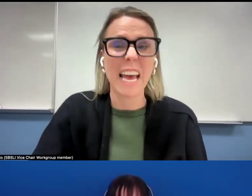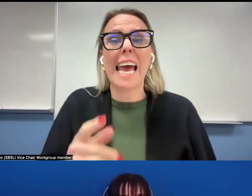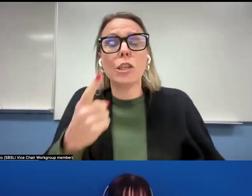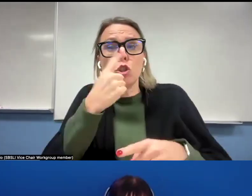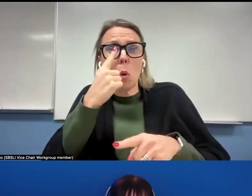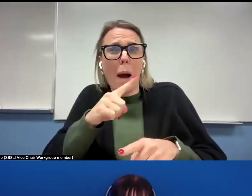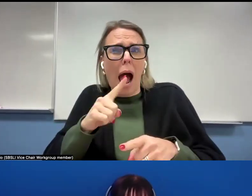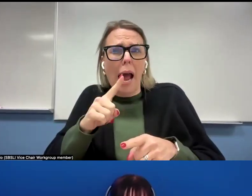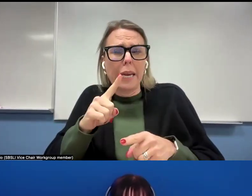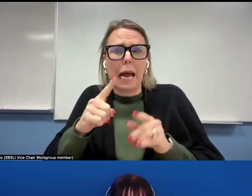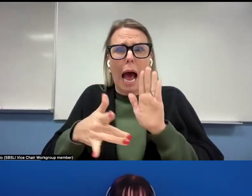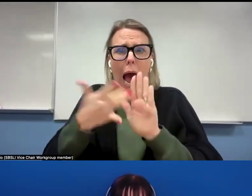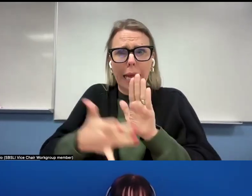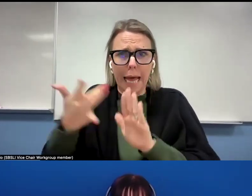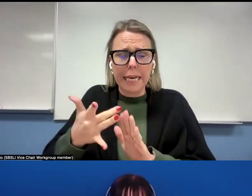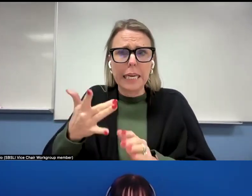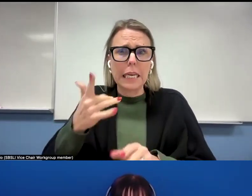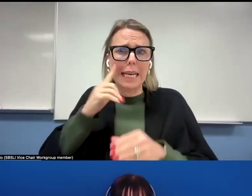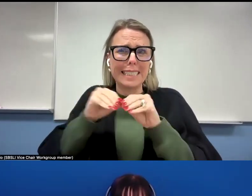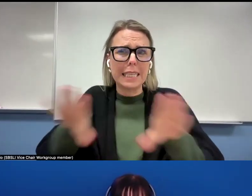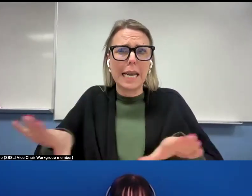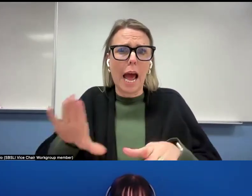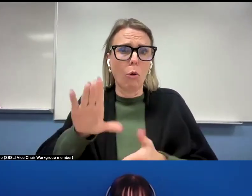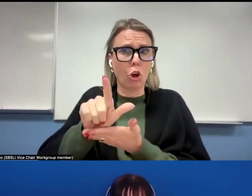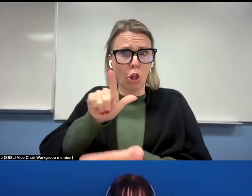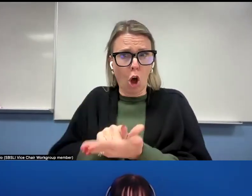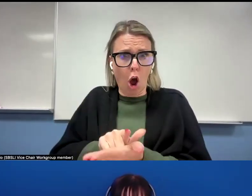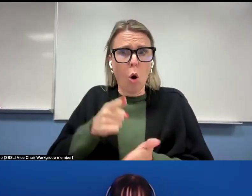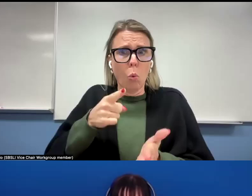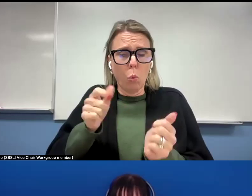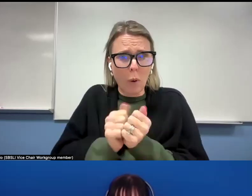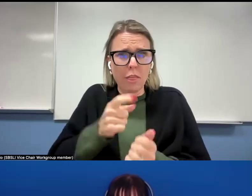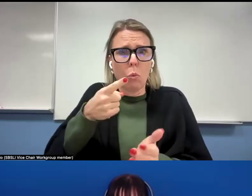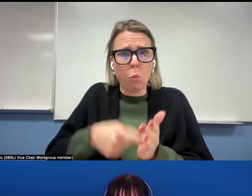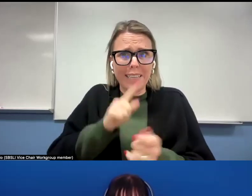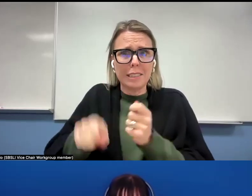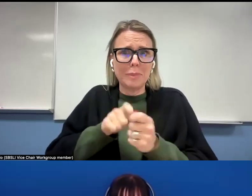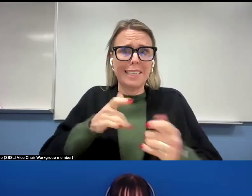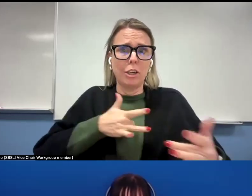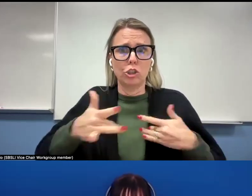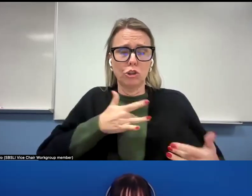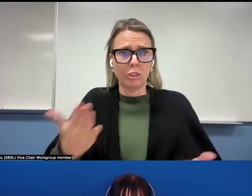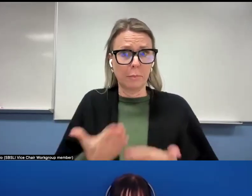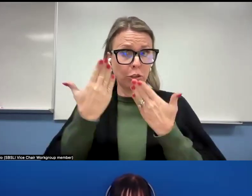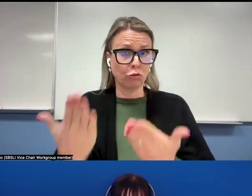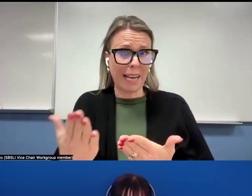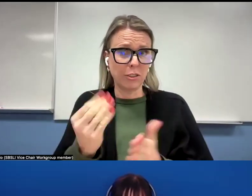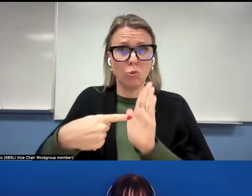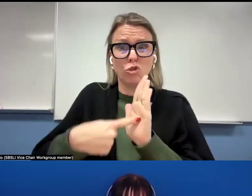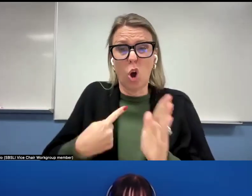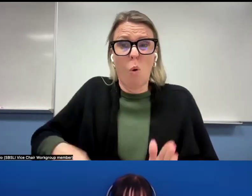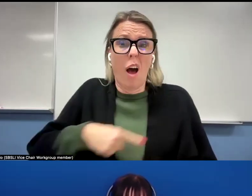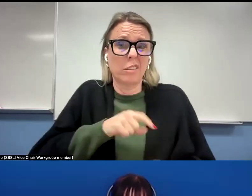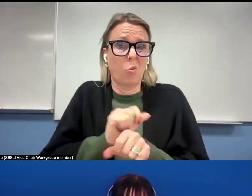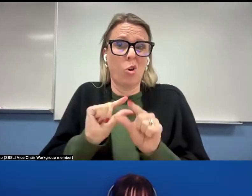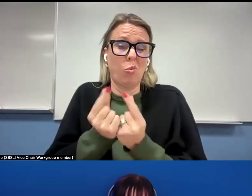Okay. Would you mind maybe sending out the law with those